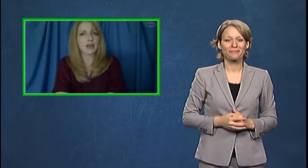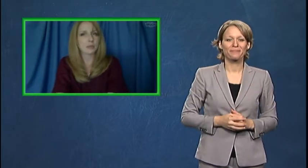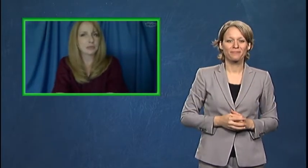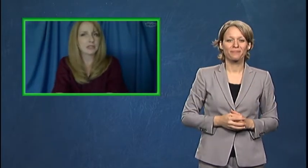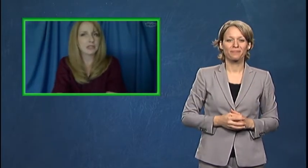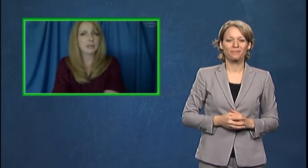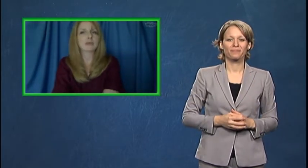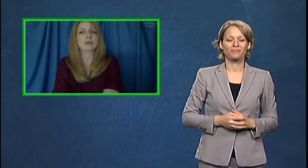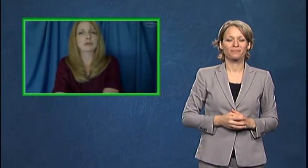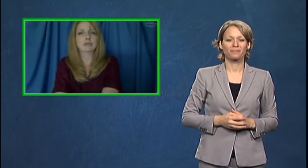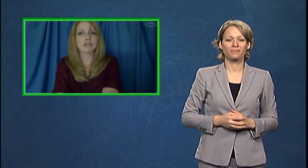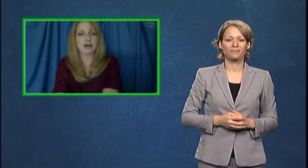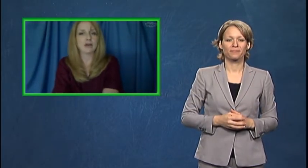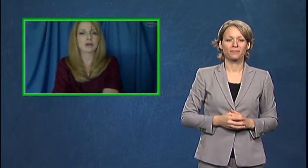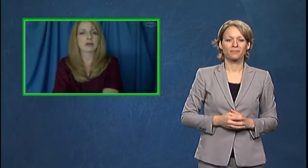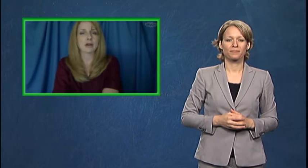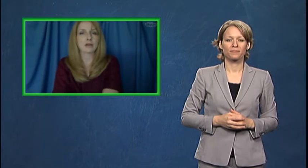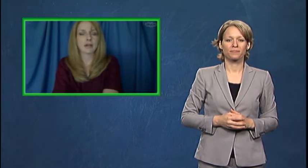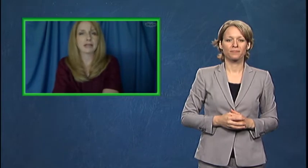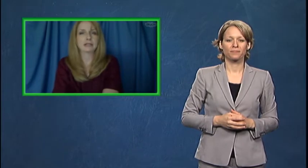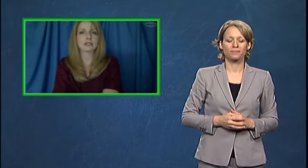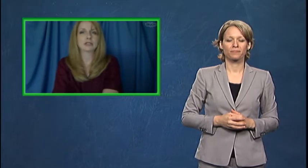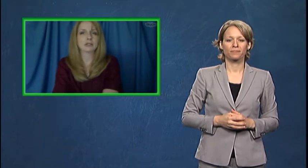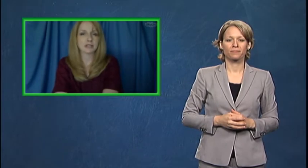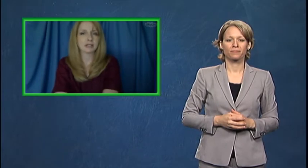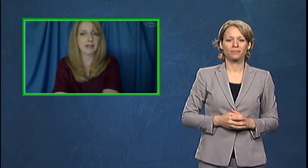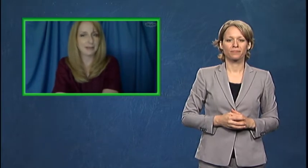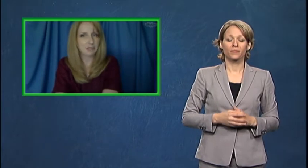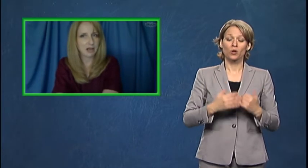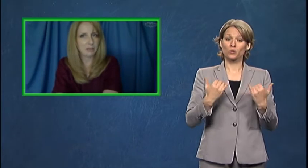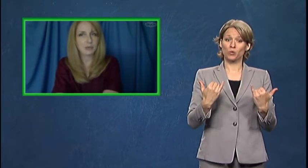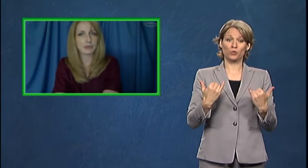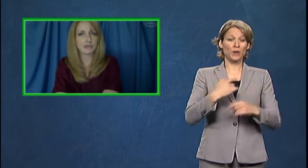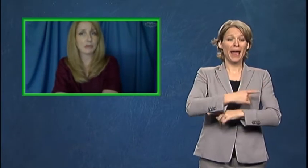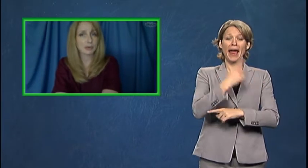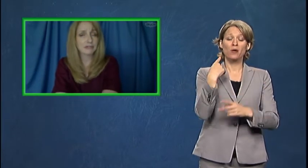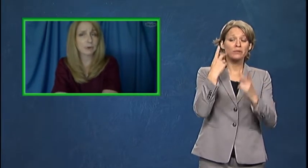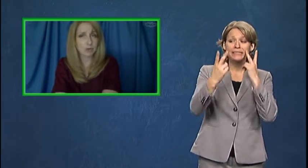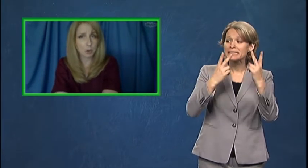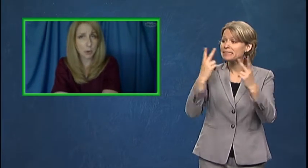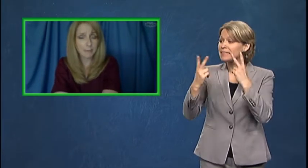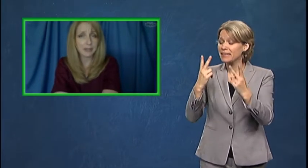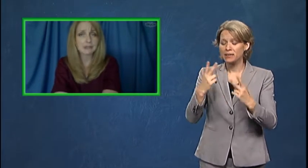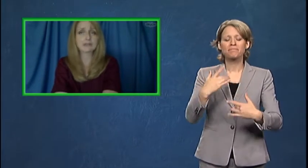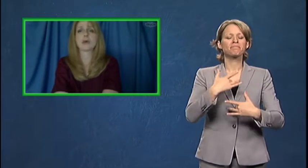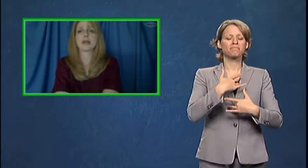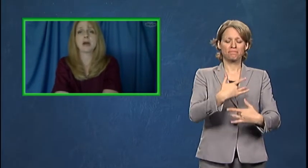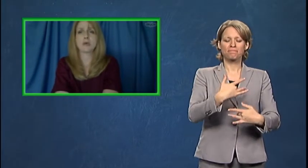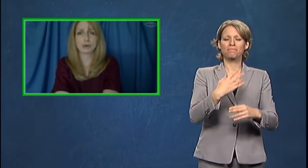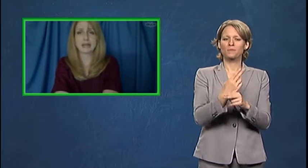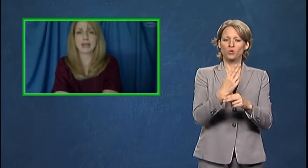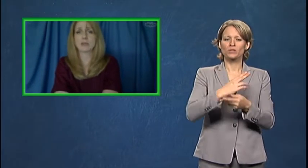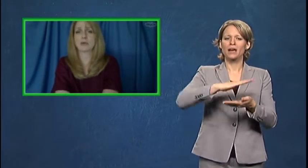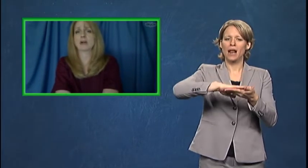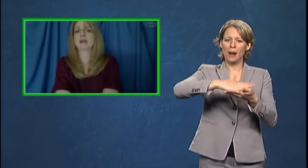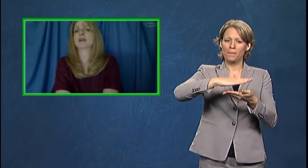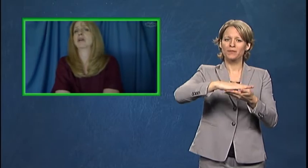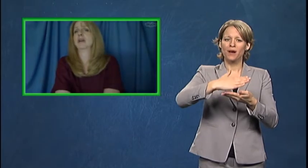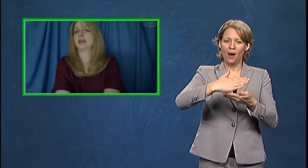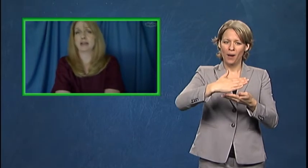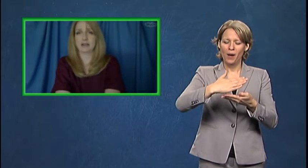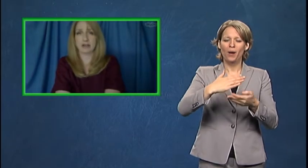configuration that we're seeing people use now, our client institution, is a laptop with peripheral equipment, so an outboard